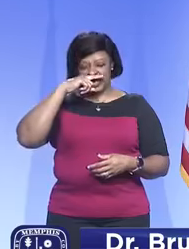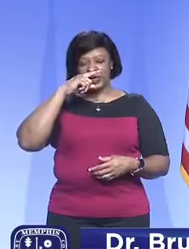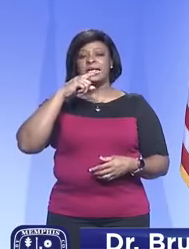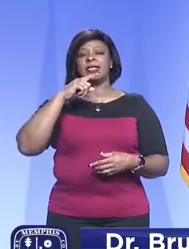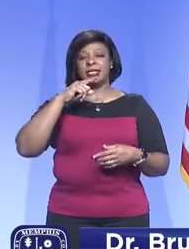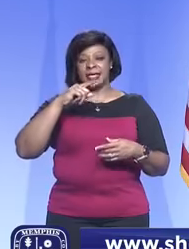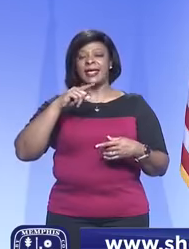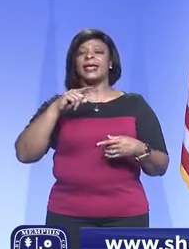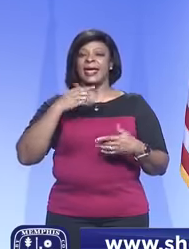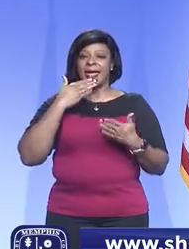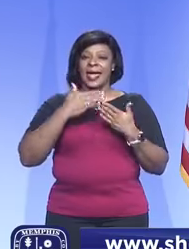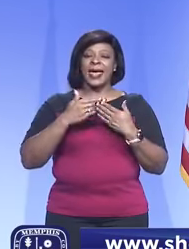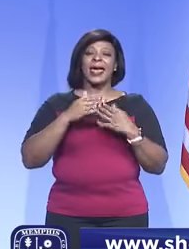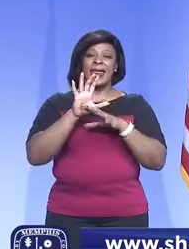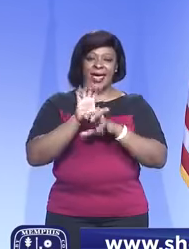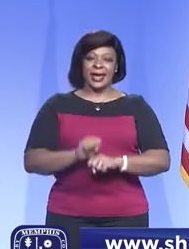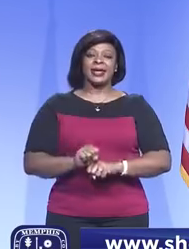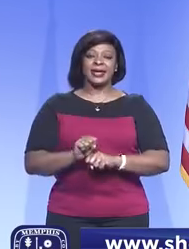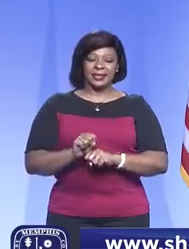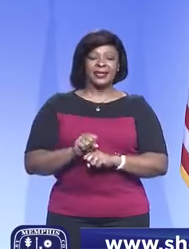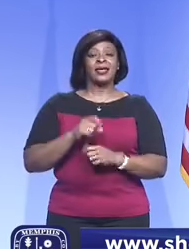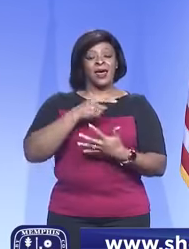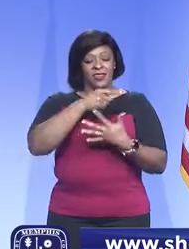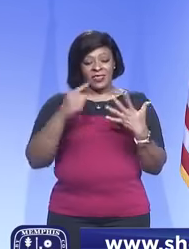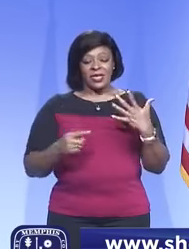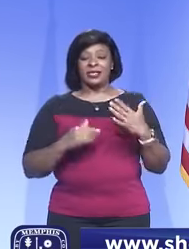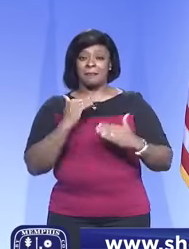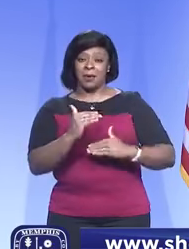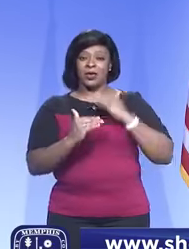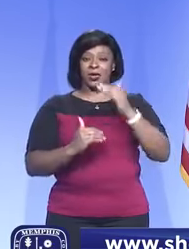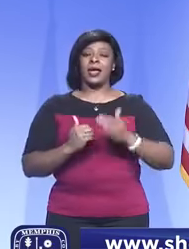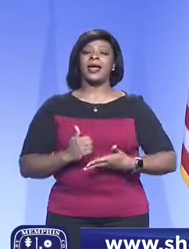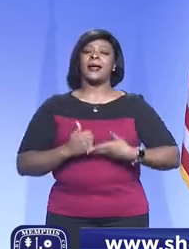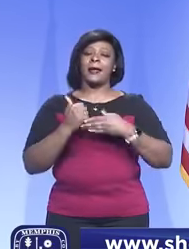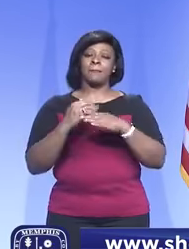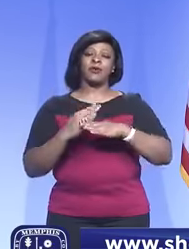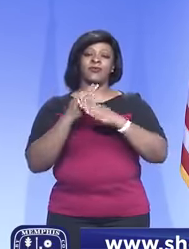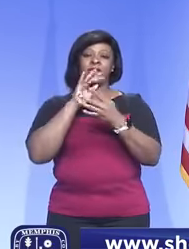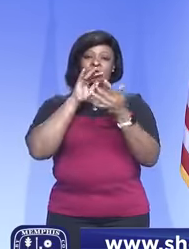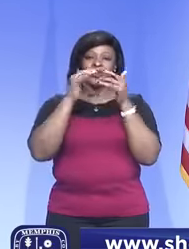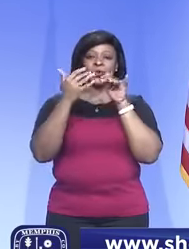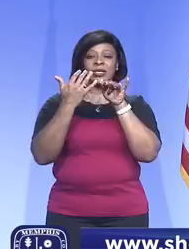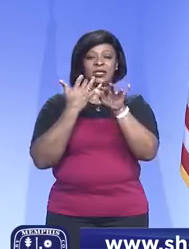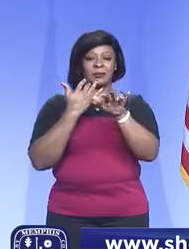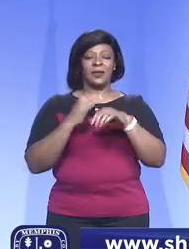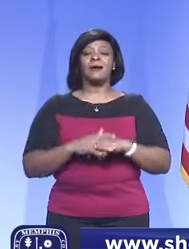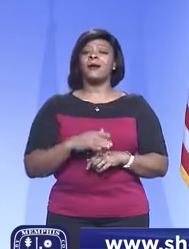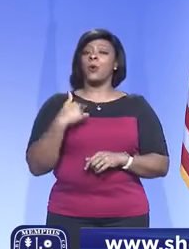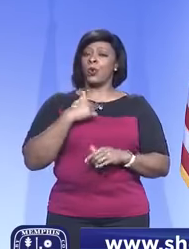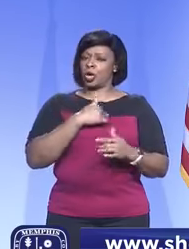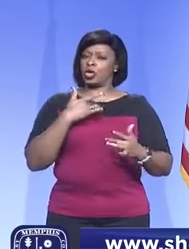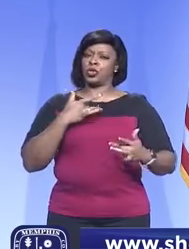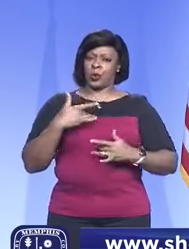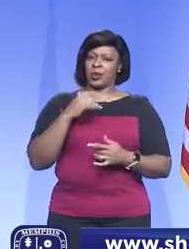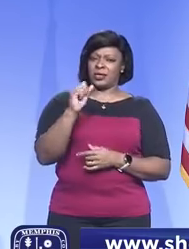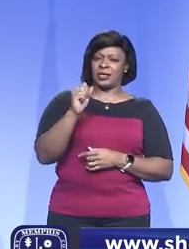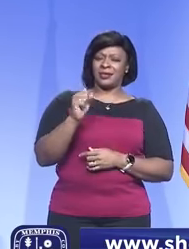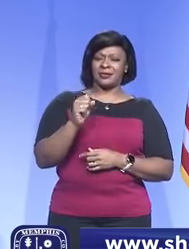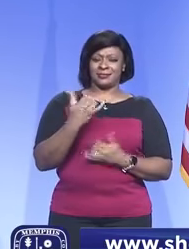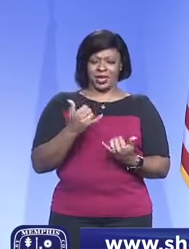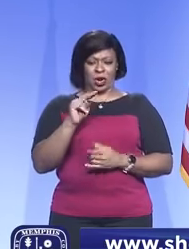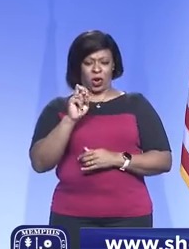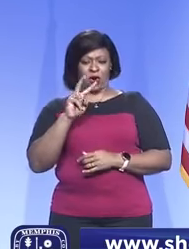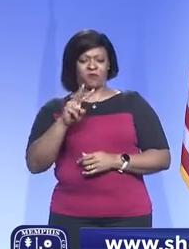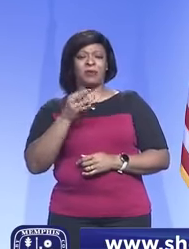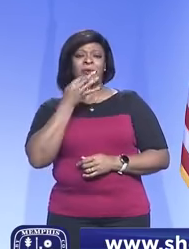these measures helps in preventing the spread of flu as well. But we're concerned because, it's just November. We